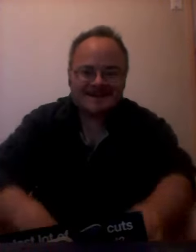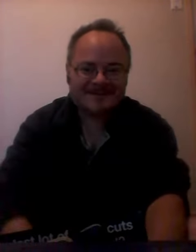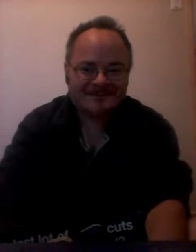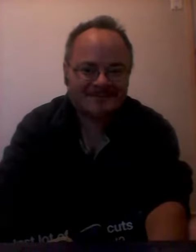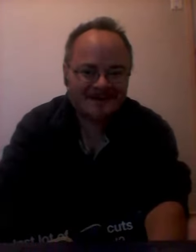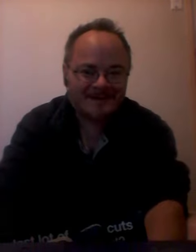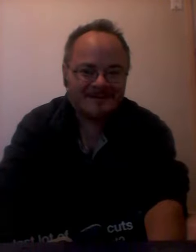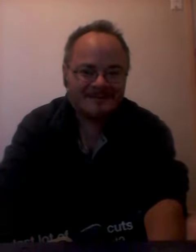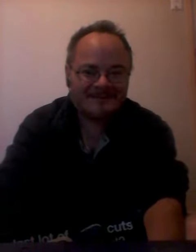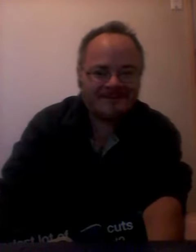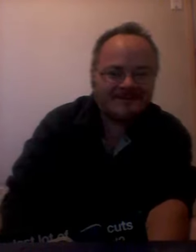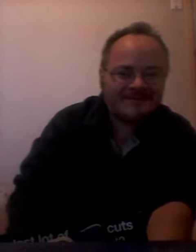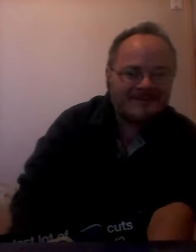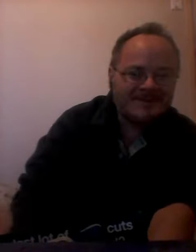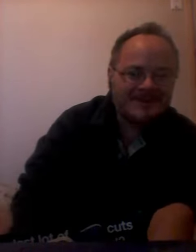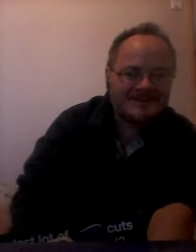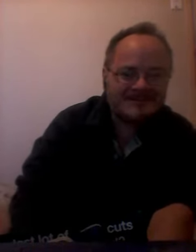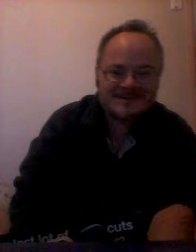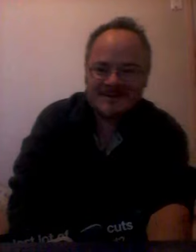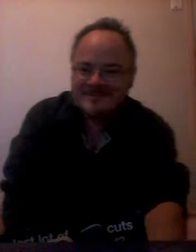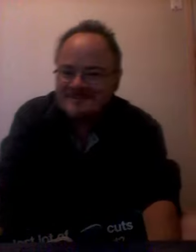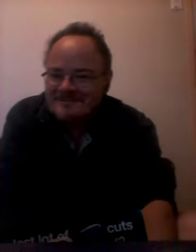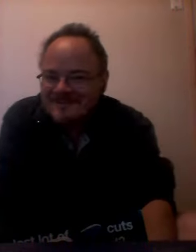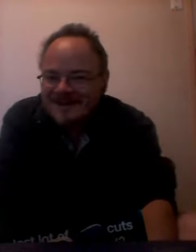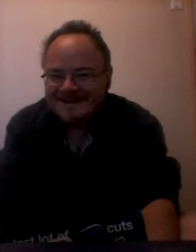tenth doctor, or David Tennant,